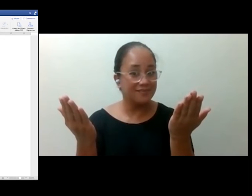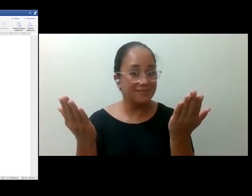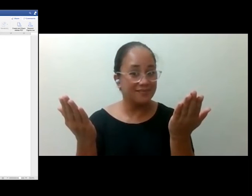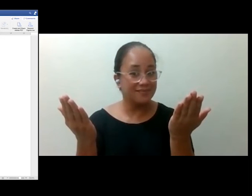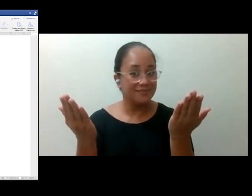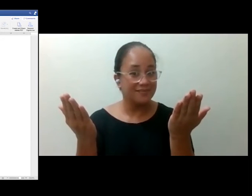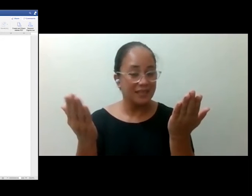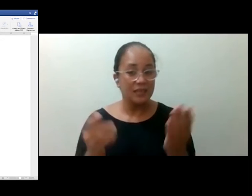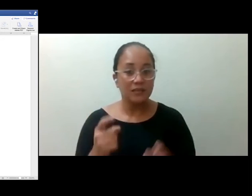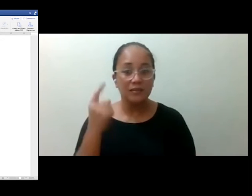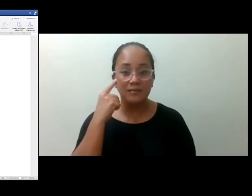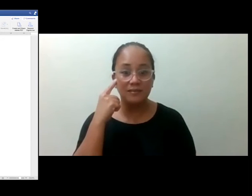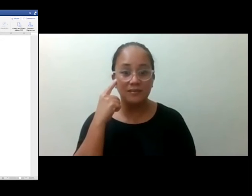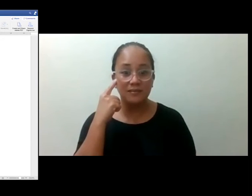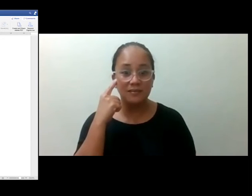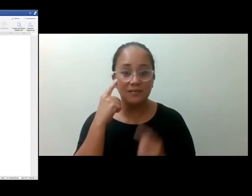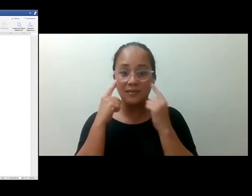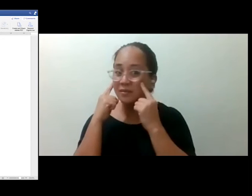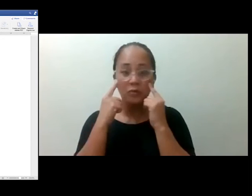So the head moved and not the hands.